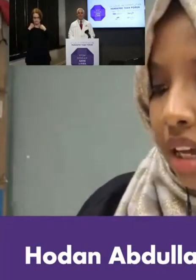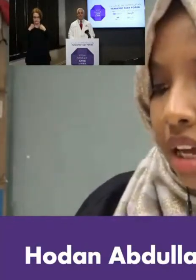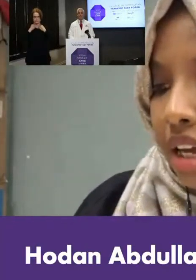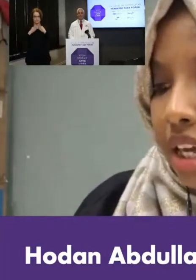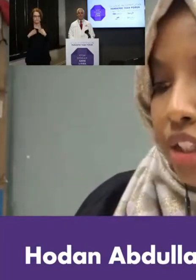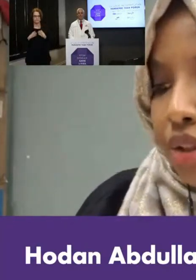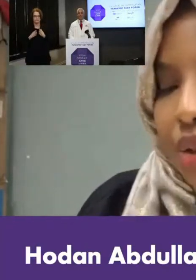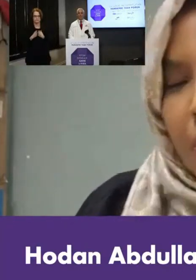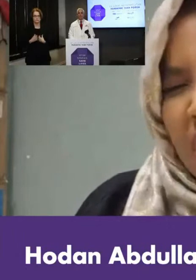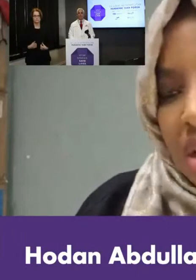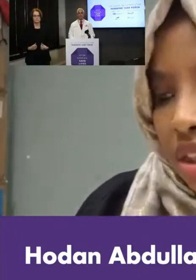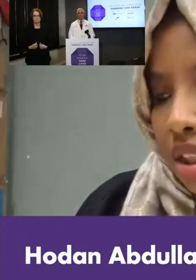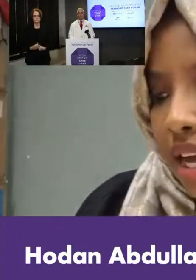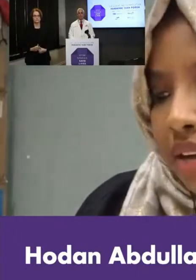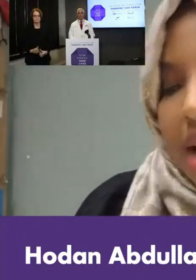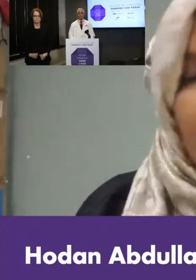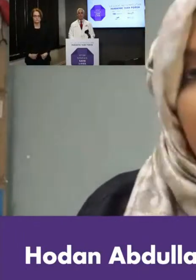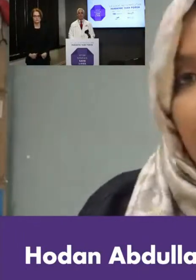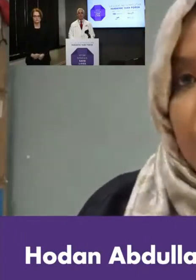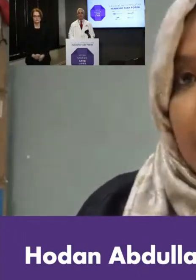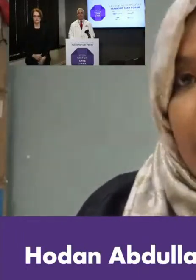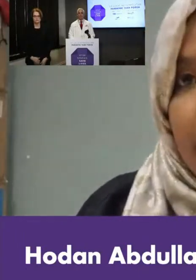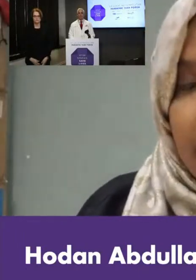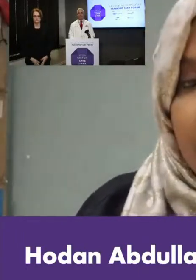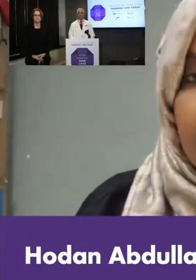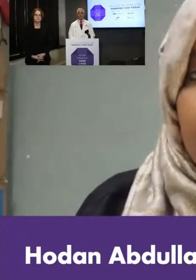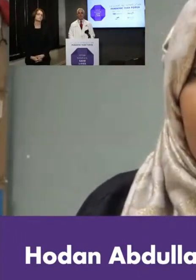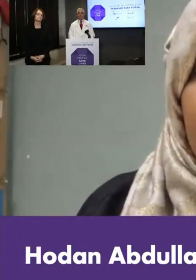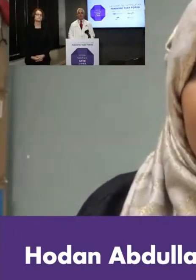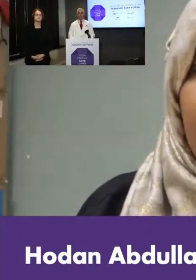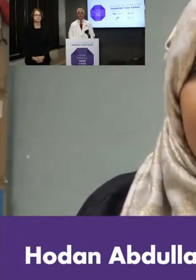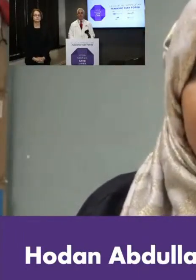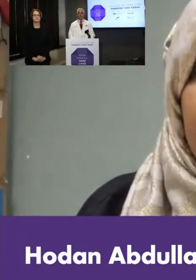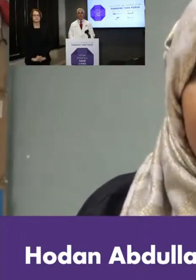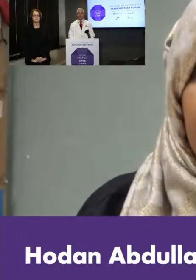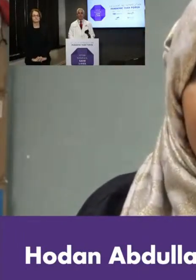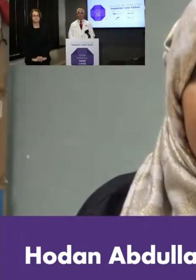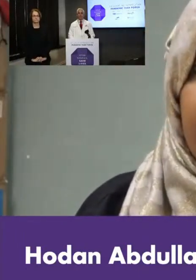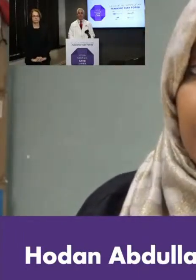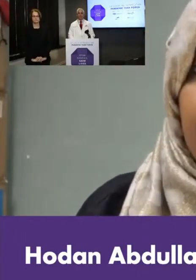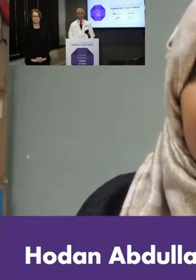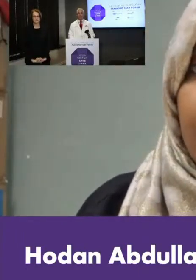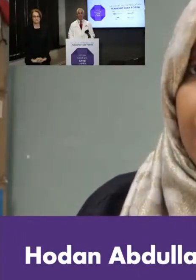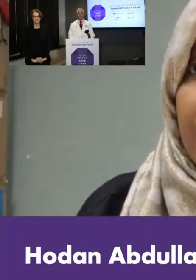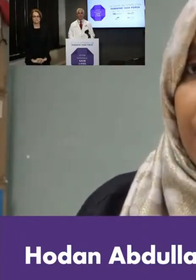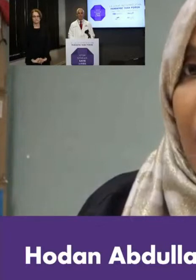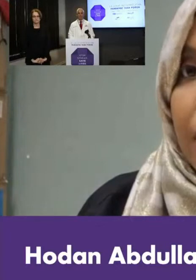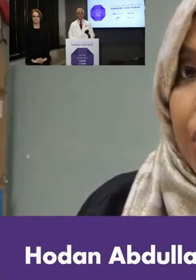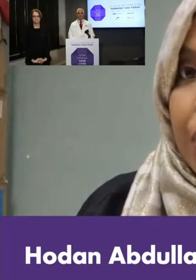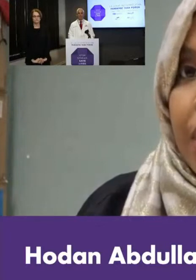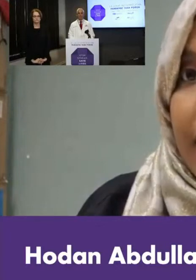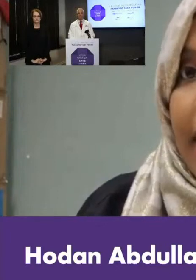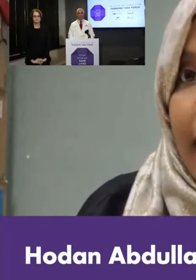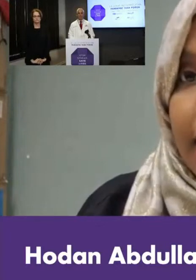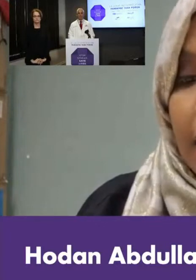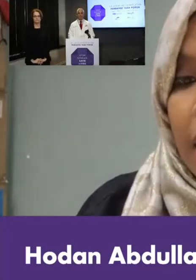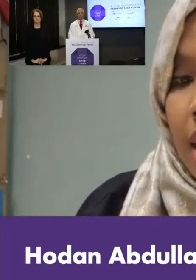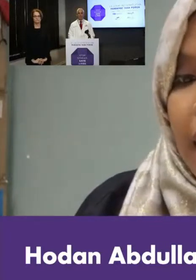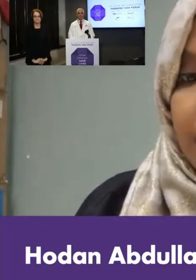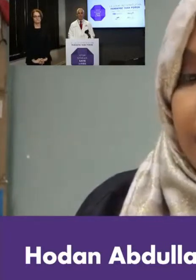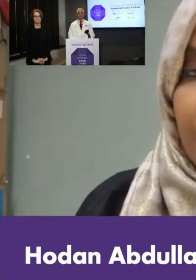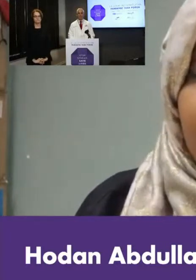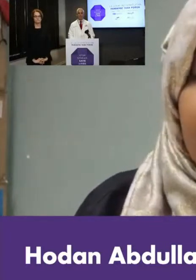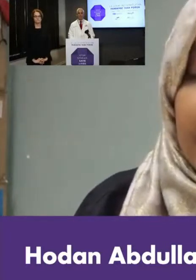vaccinated. It's also important to look at how fortunate I am. I know there's people who are desperately searching for the opportunity that I